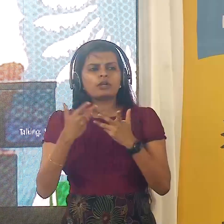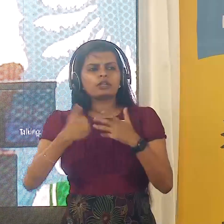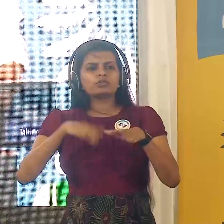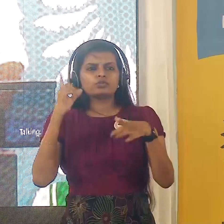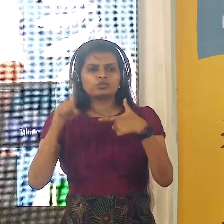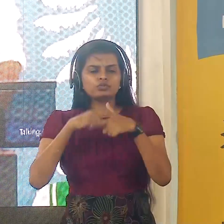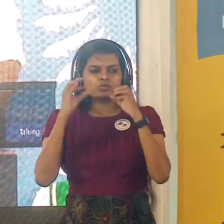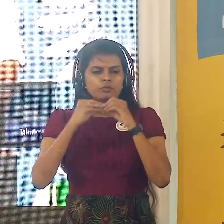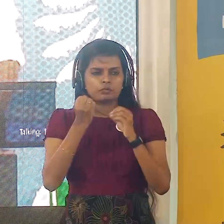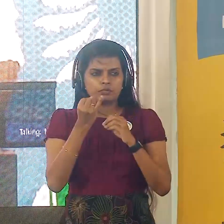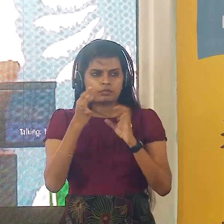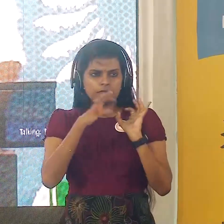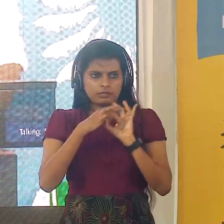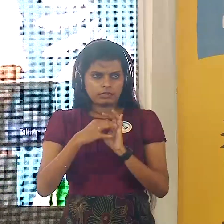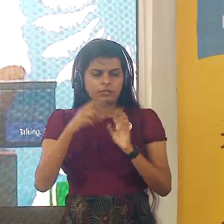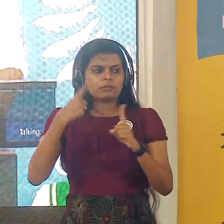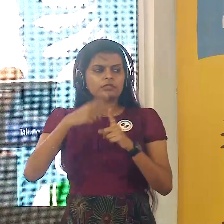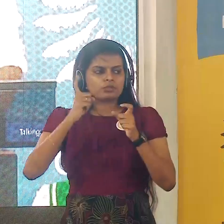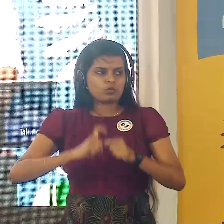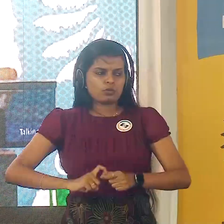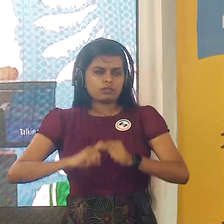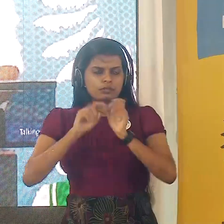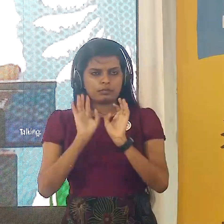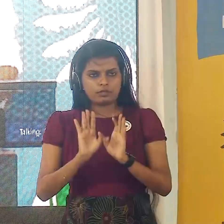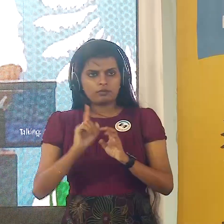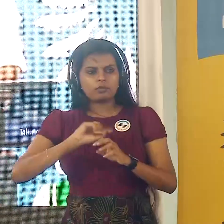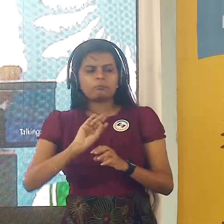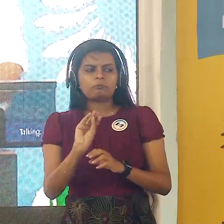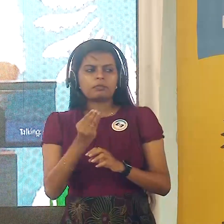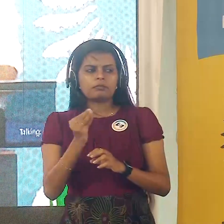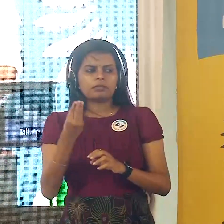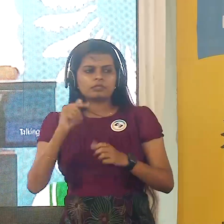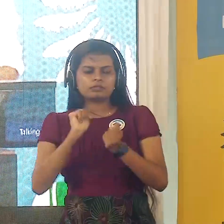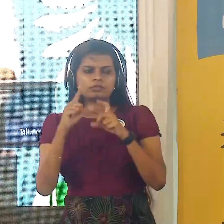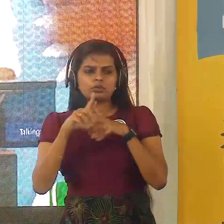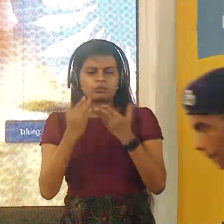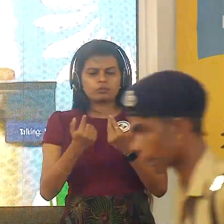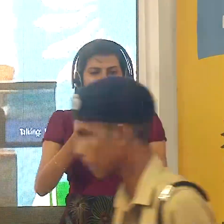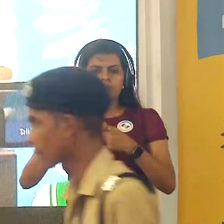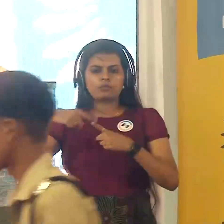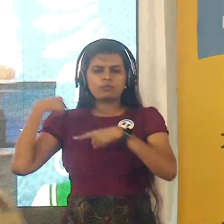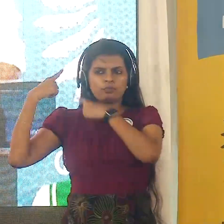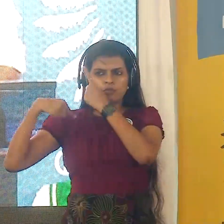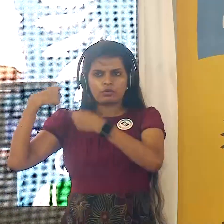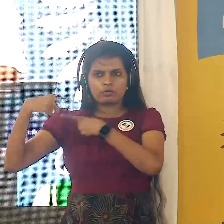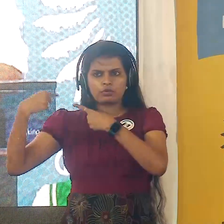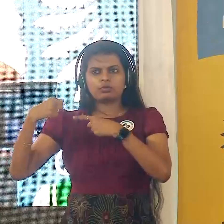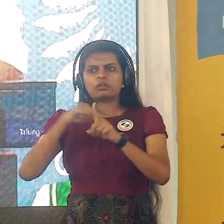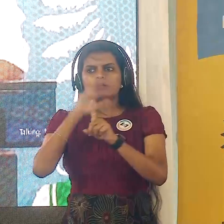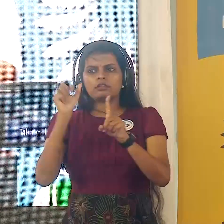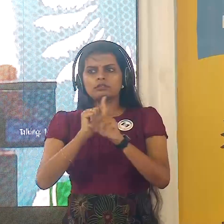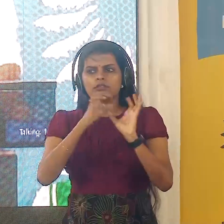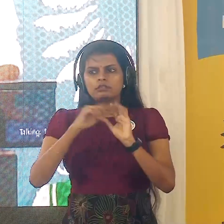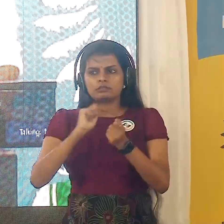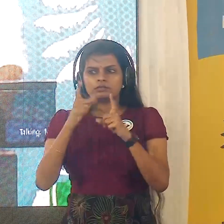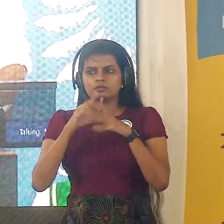jobs, but also the quality of that jobs, which is going to be better than the traditional sector-based